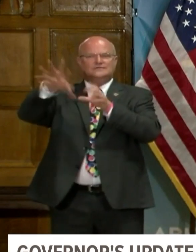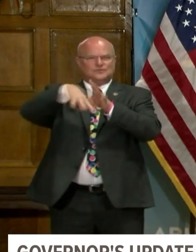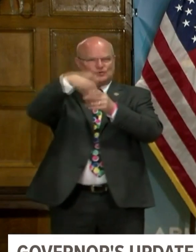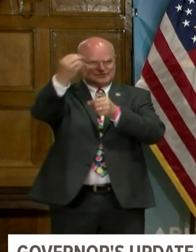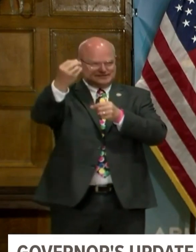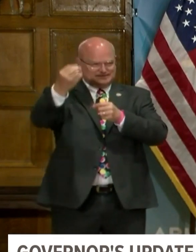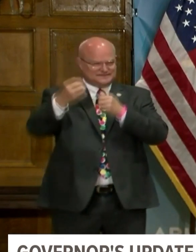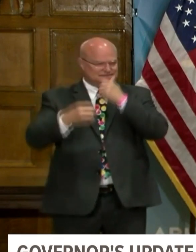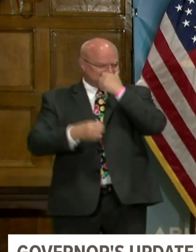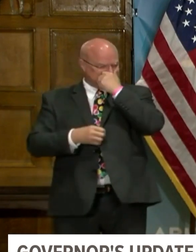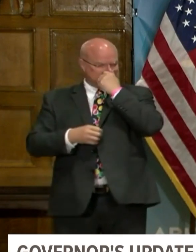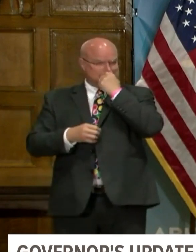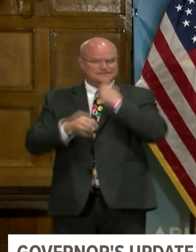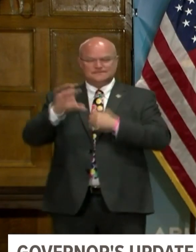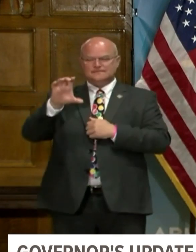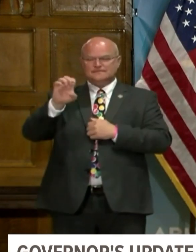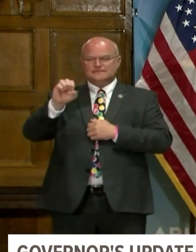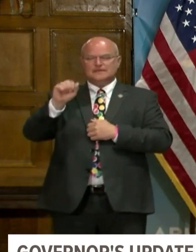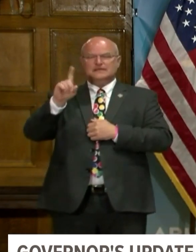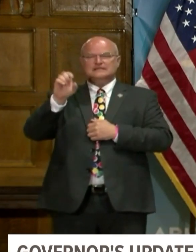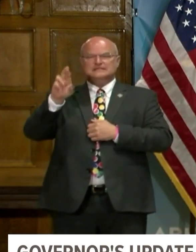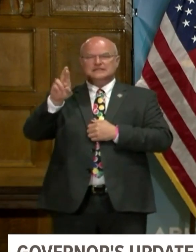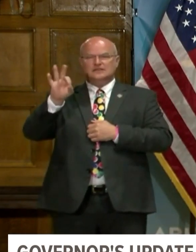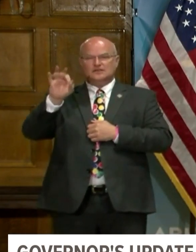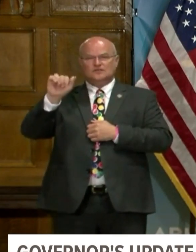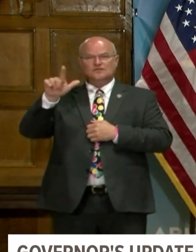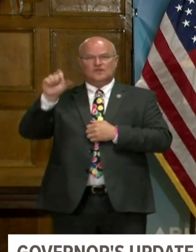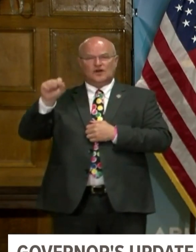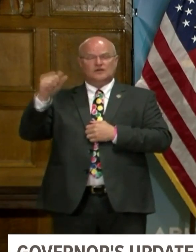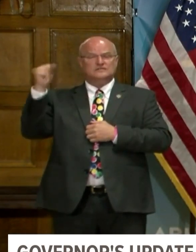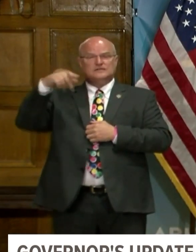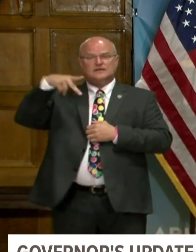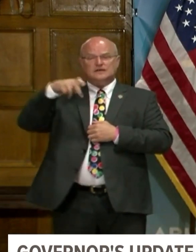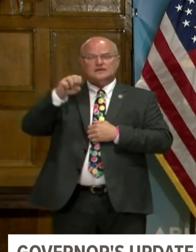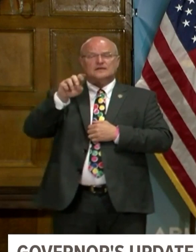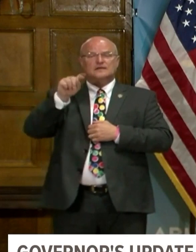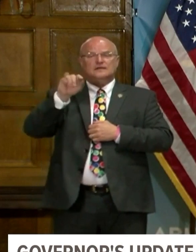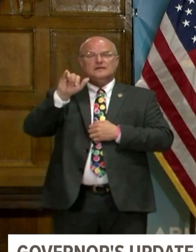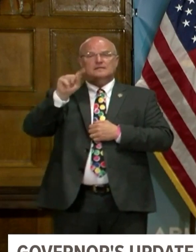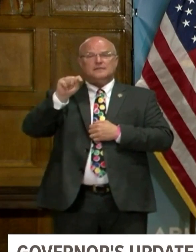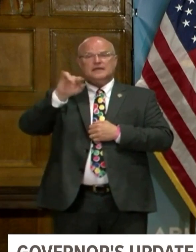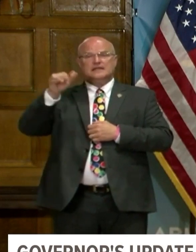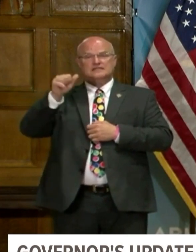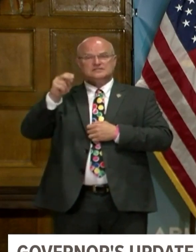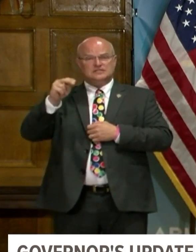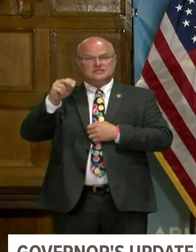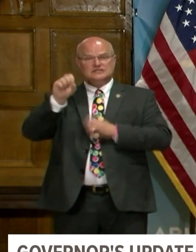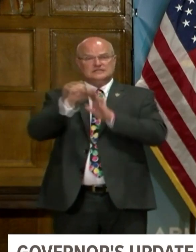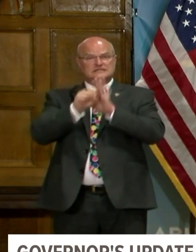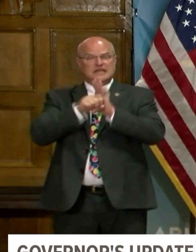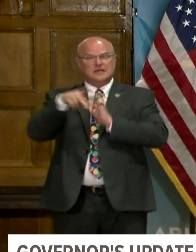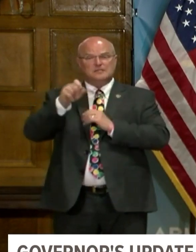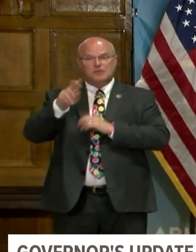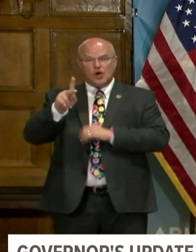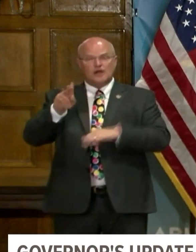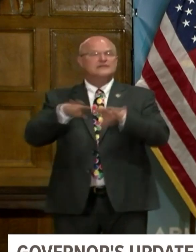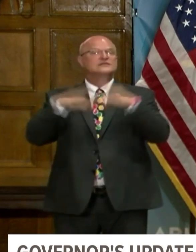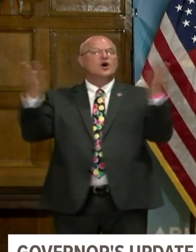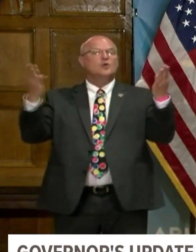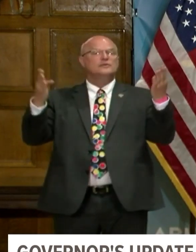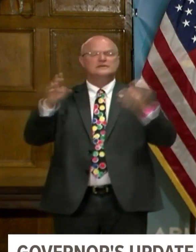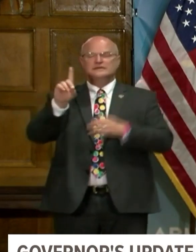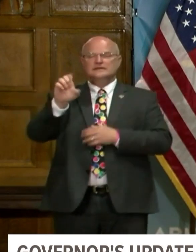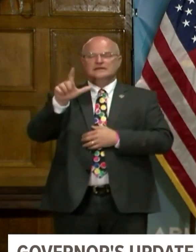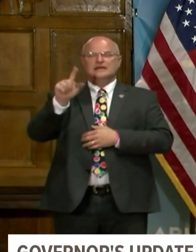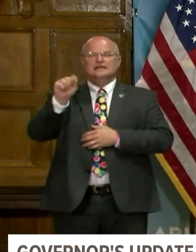outdoors. The Cedar Falls Overlook Trail at Petty Jean State Park is reopened. The Delta